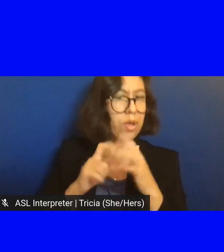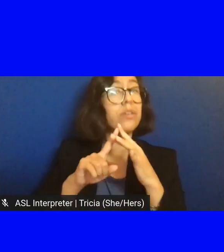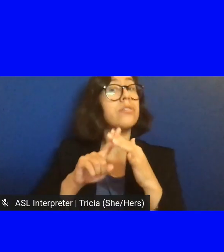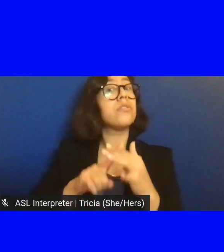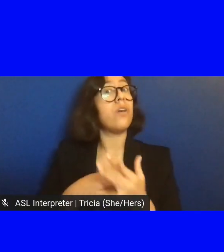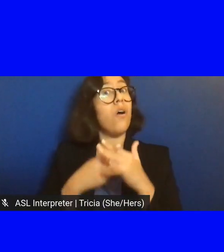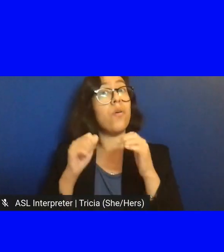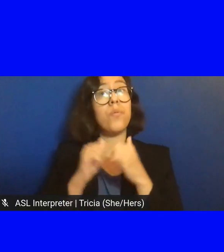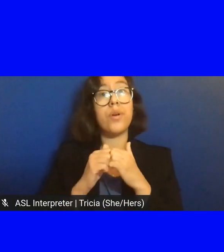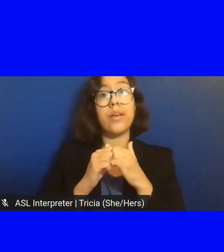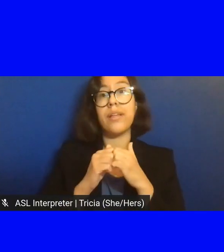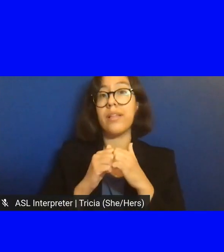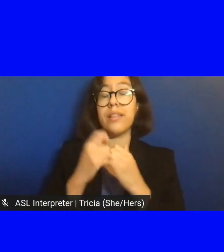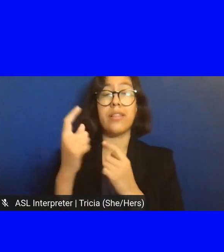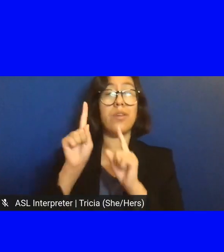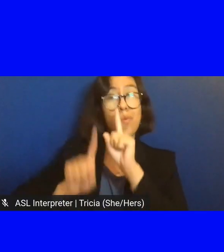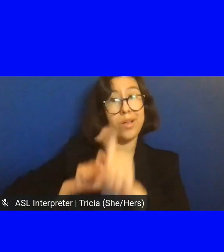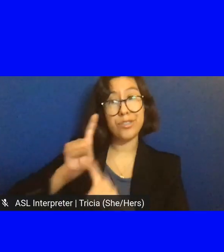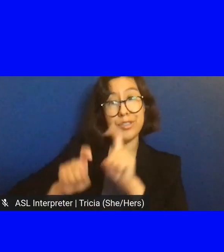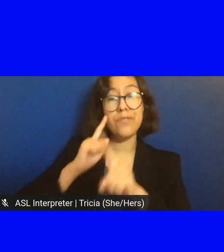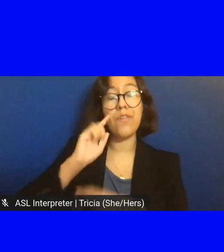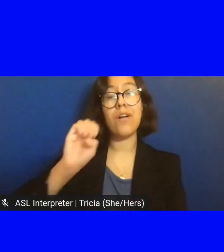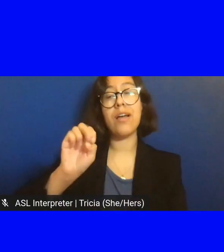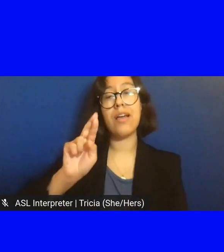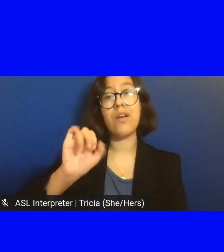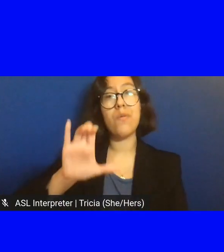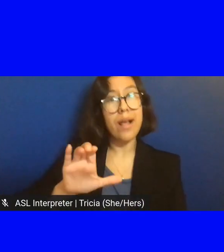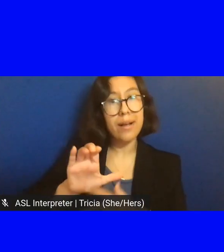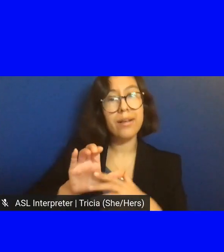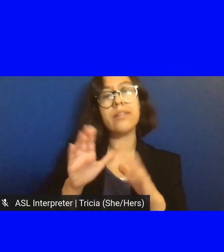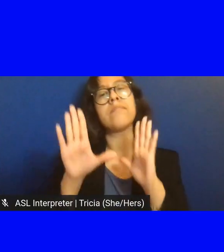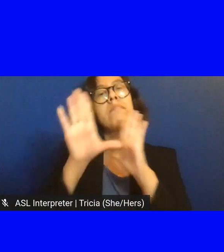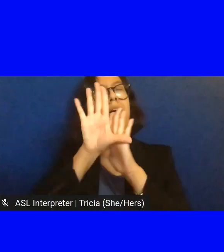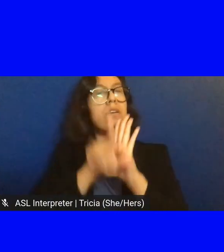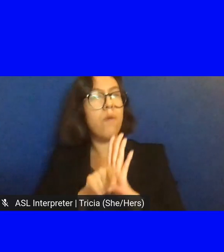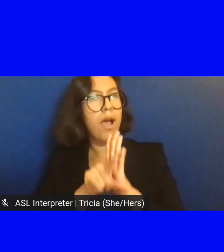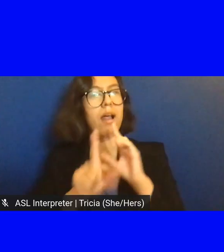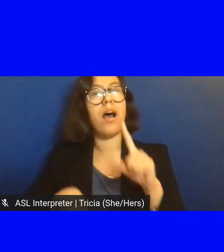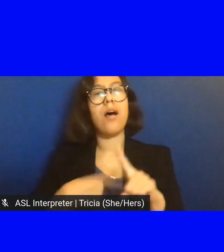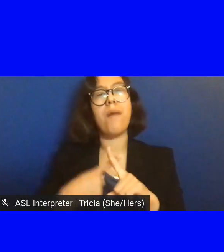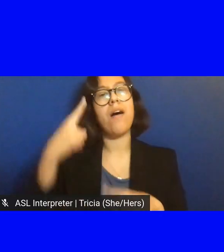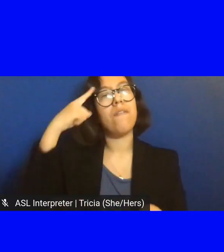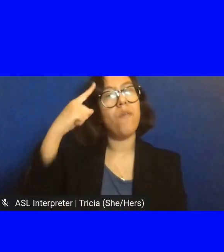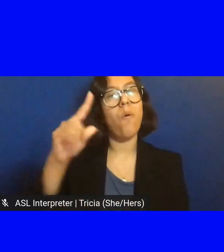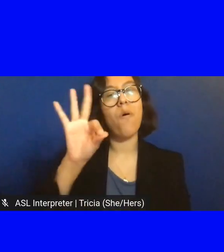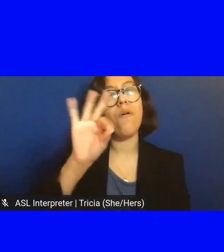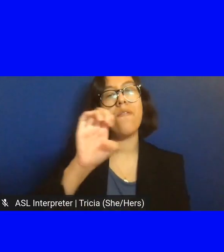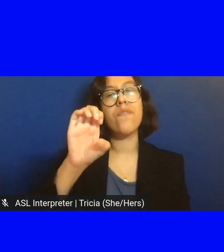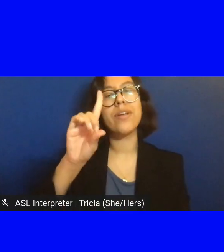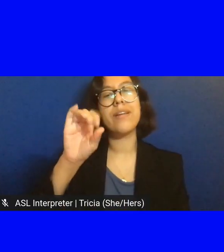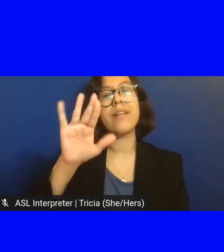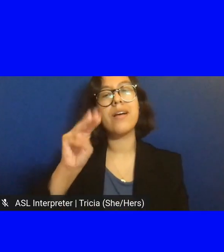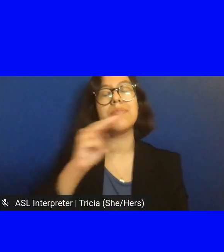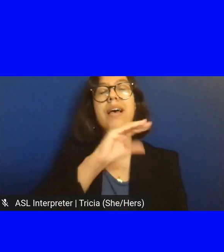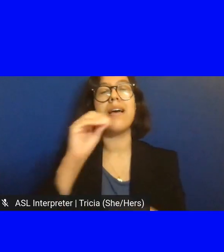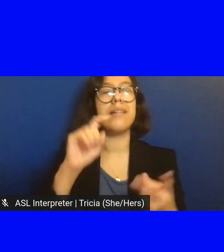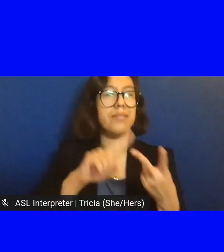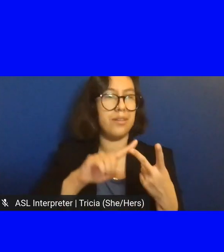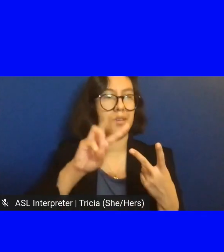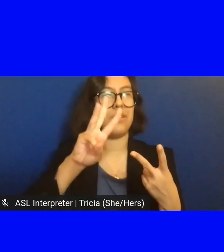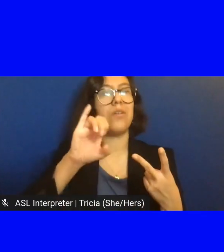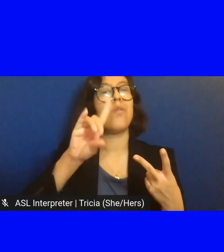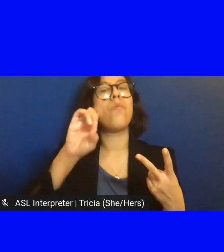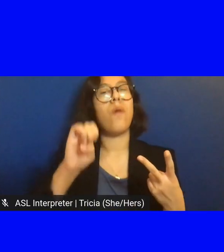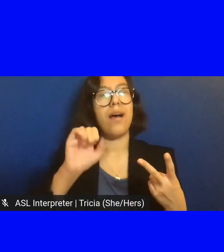today with just some questions for Eric to provide a little background on Four Freedoms and the Wide Awakes, and then I'll turn it over to Eric, who will lead